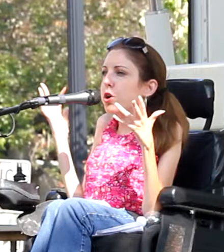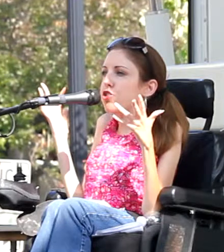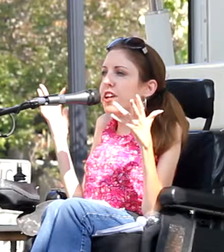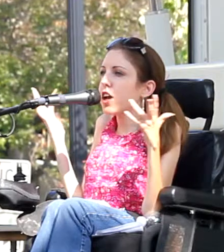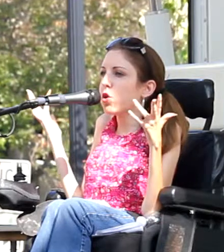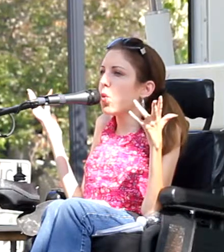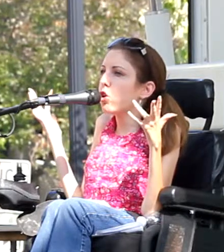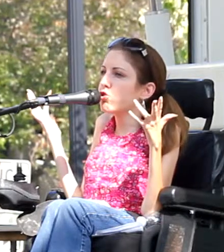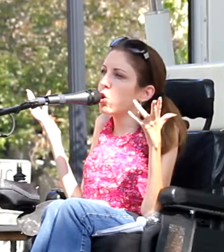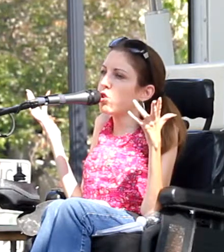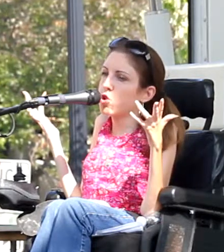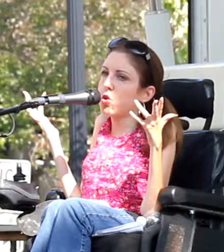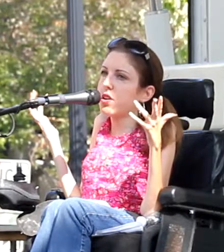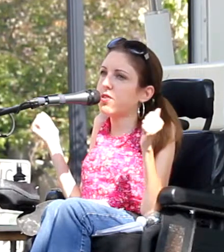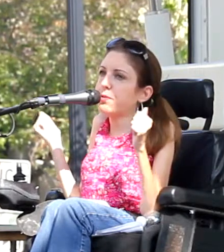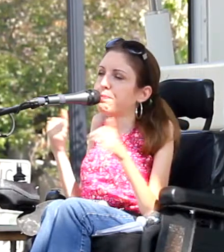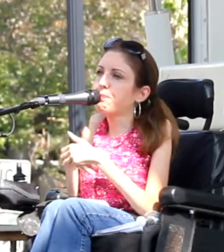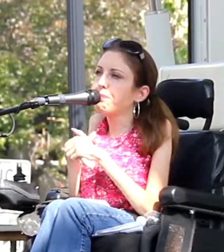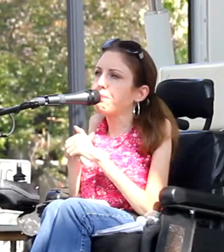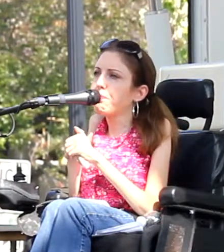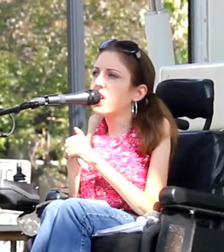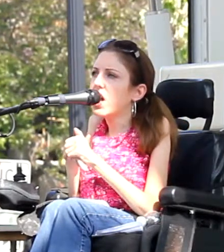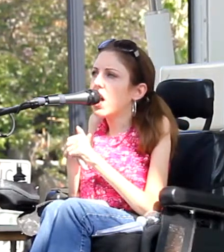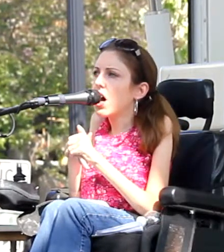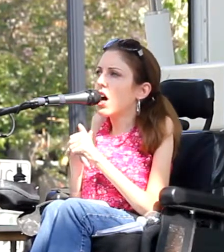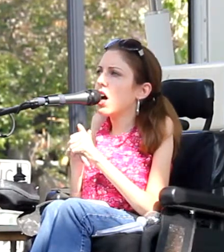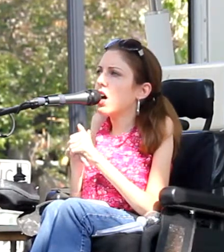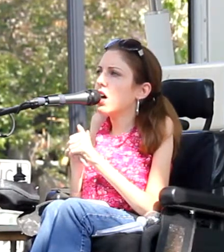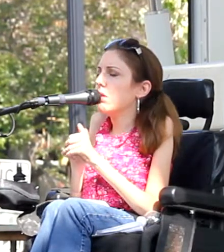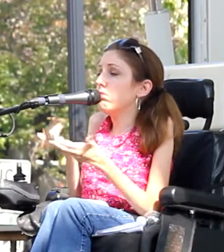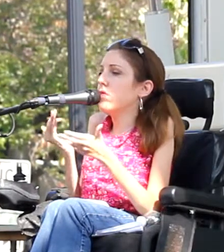for emerging out of a well-chosen uterus.